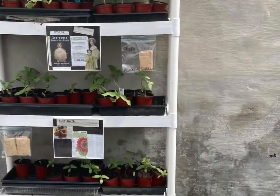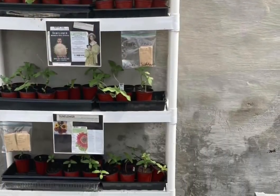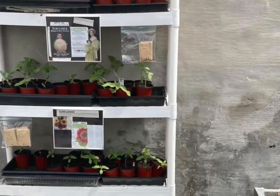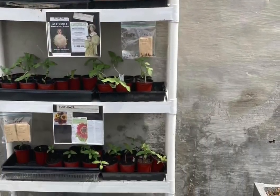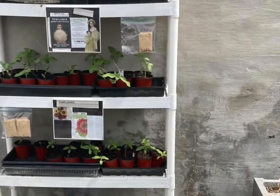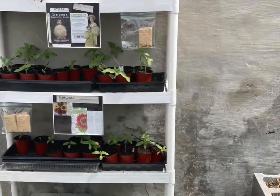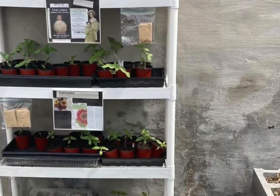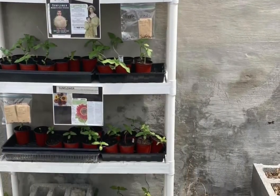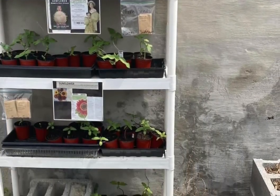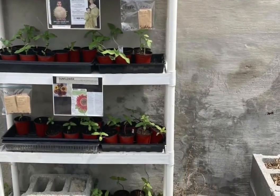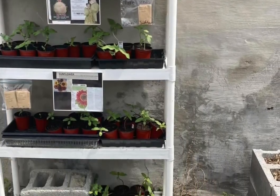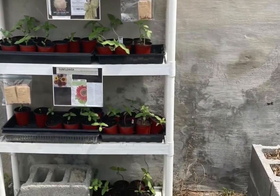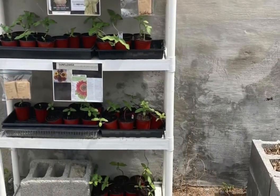vegetables.